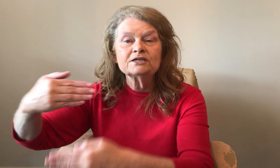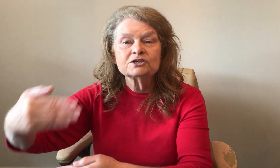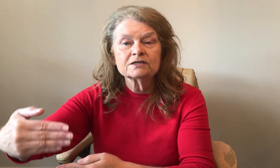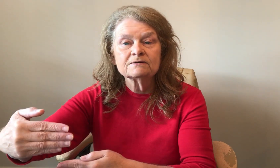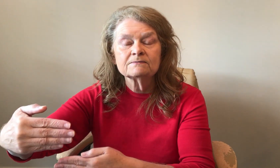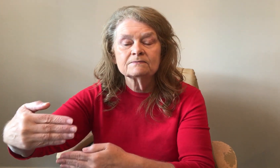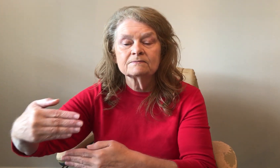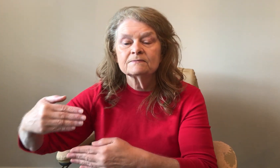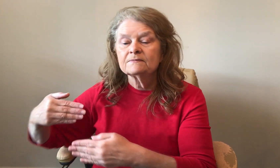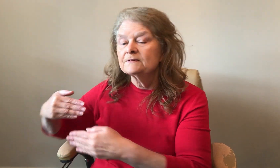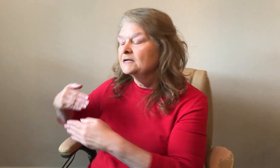Generation,